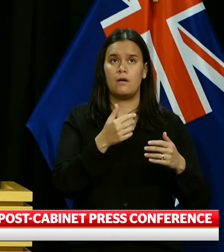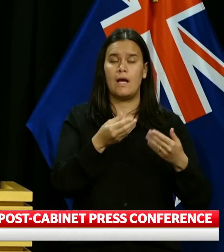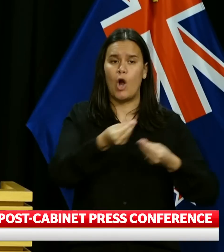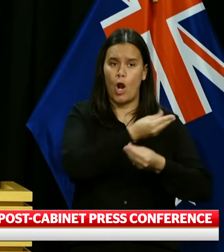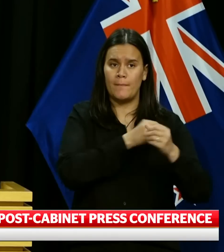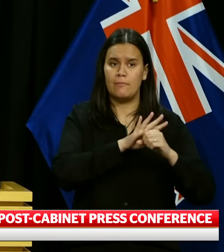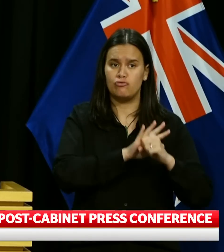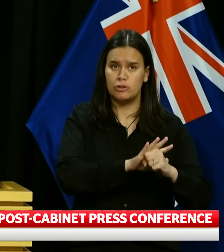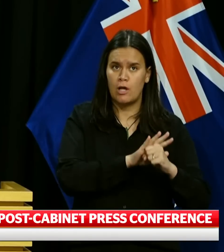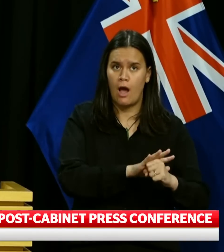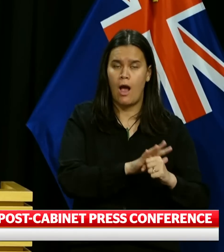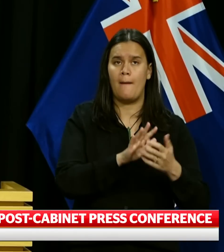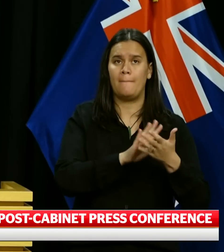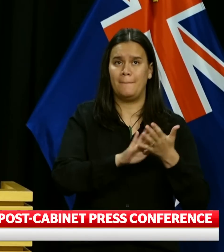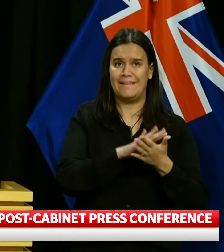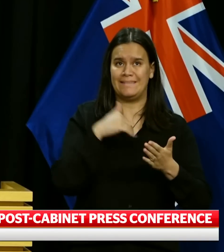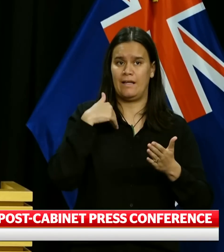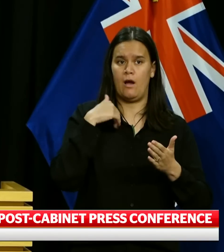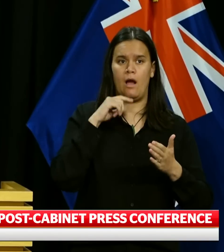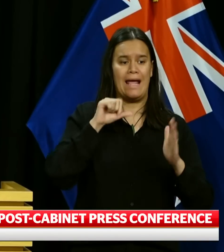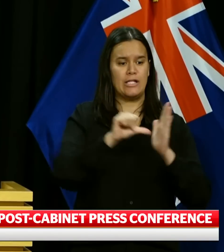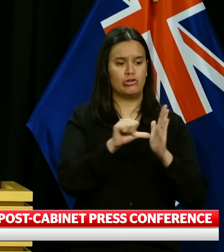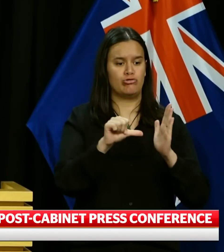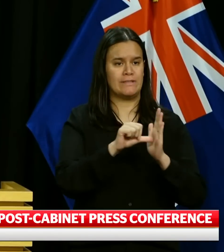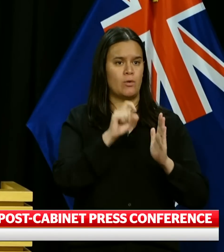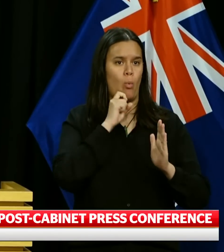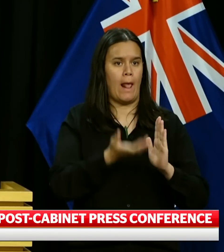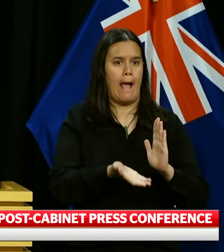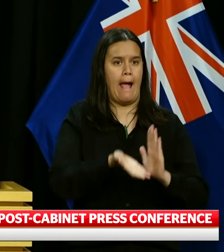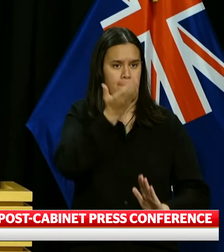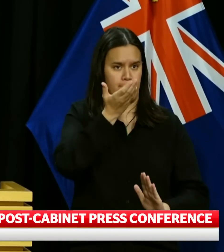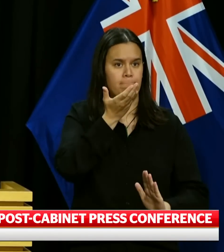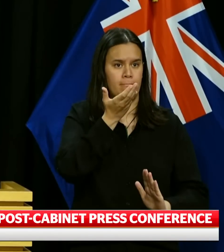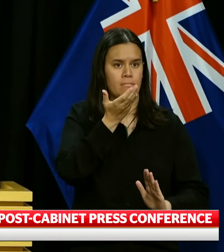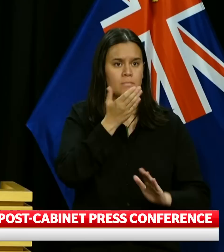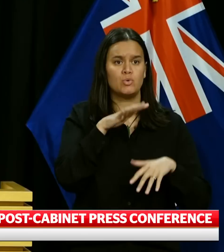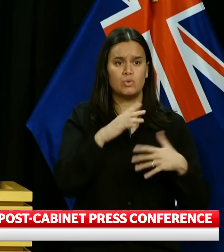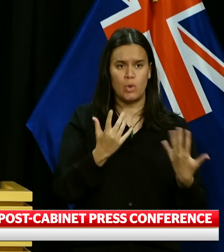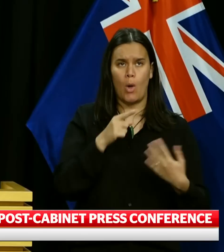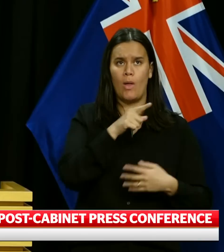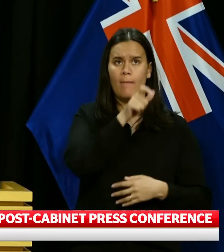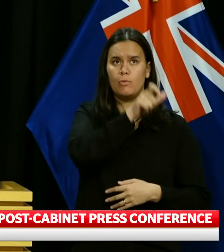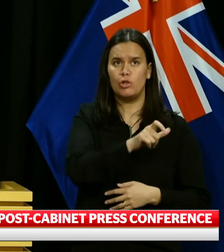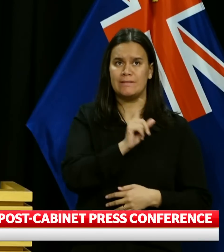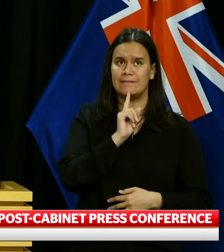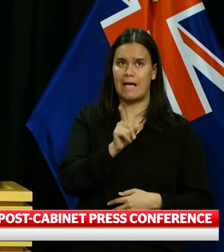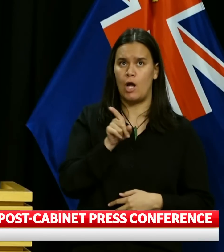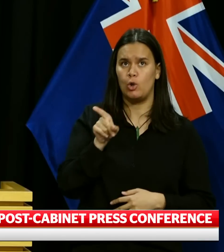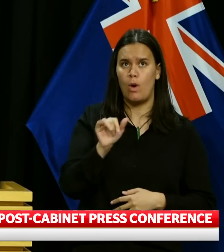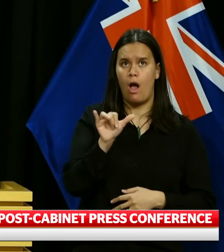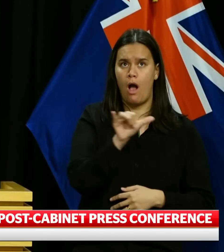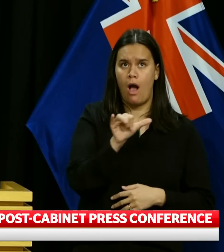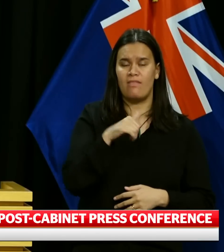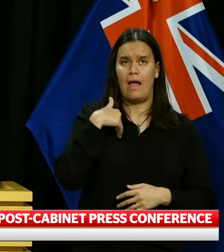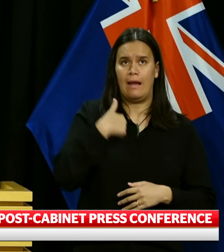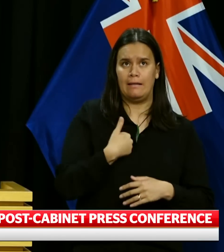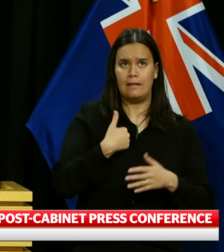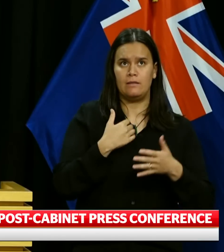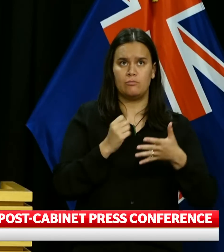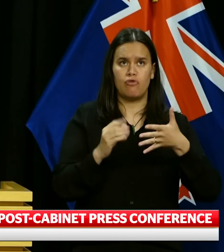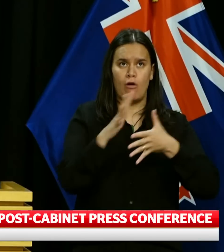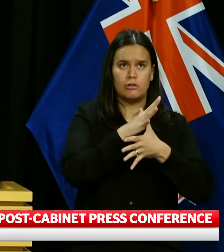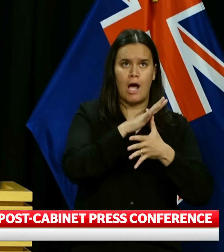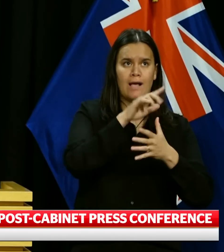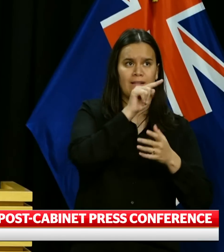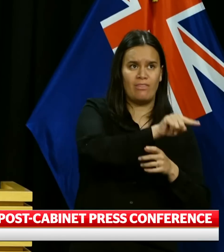avoid this, you either need to reprioritise resources from other parts of the economy or raise revenue. You're doing reprioritisation. Can